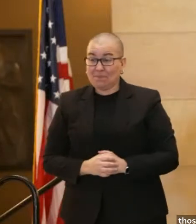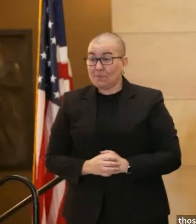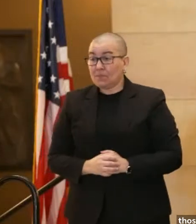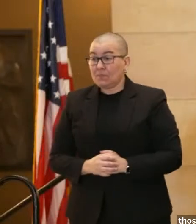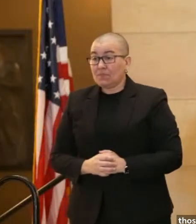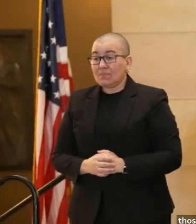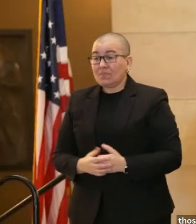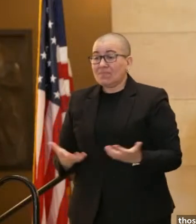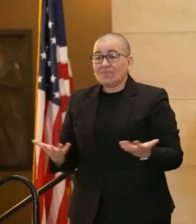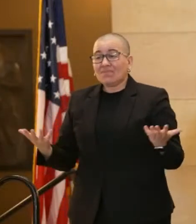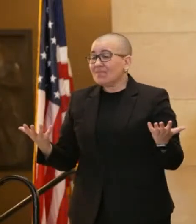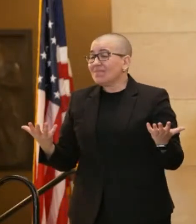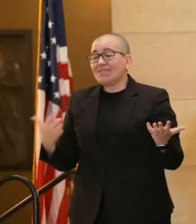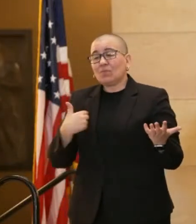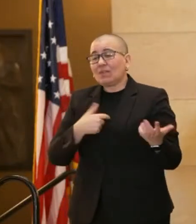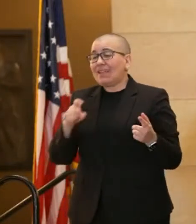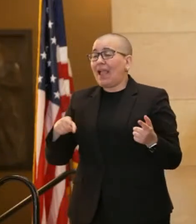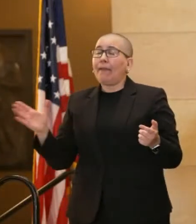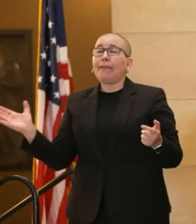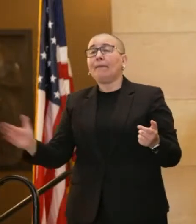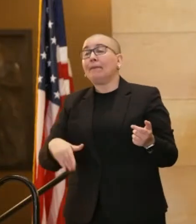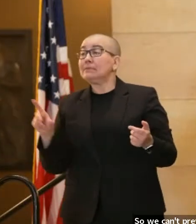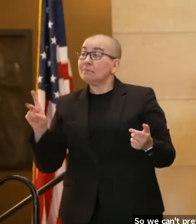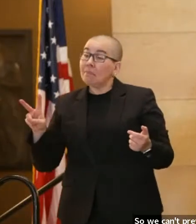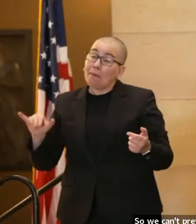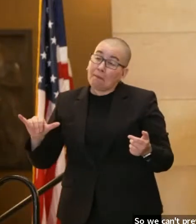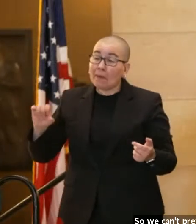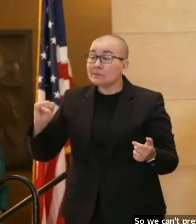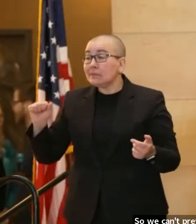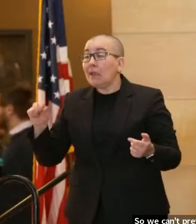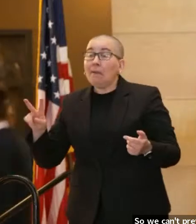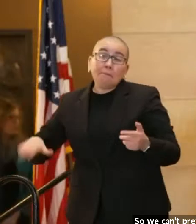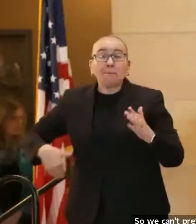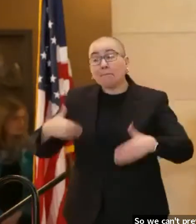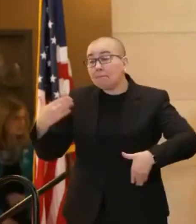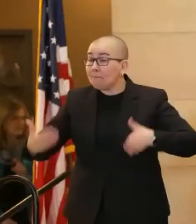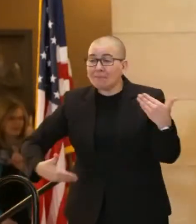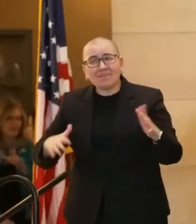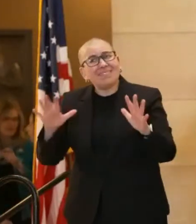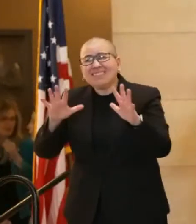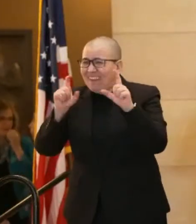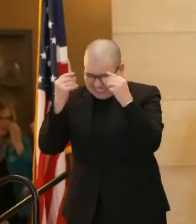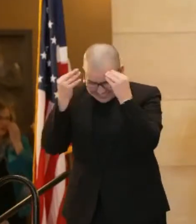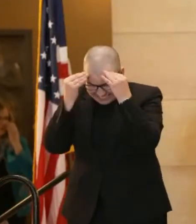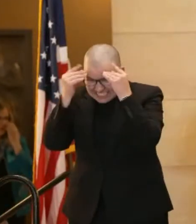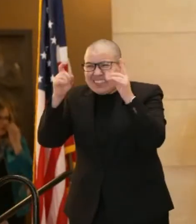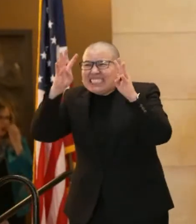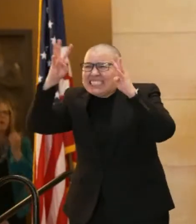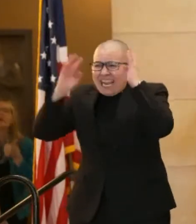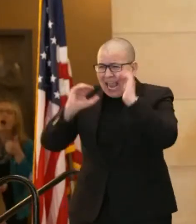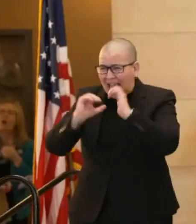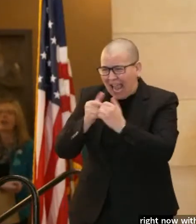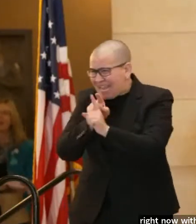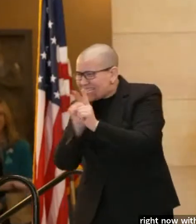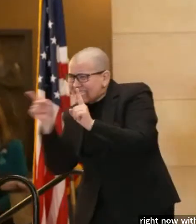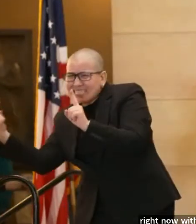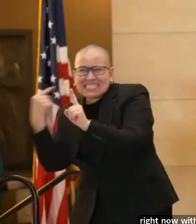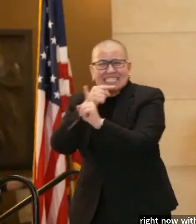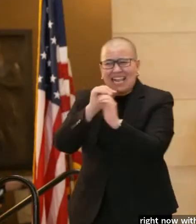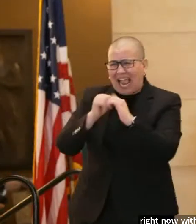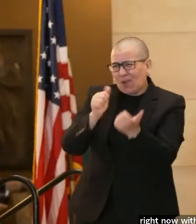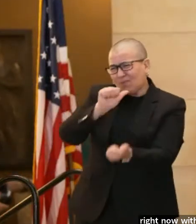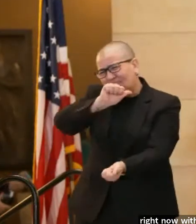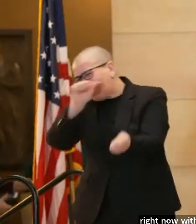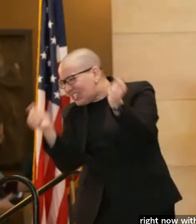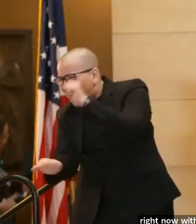domestic violence right now without community, without imagination, social norm changes, and the belief that the